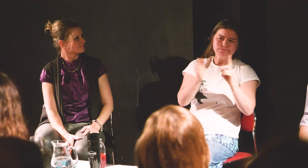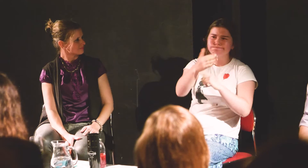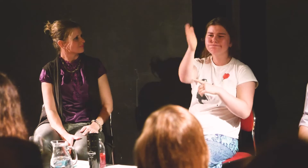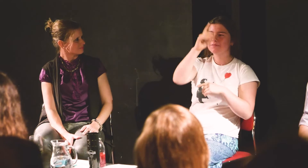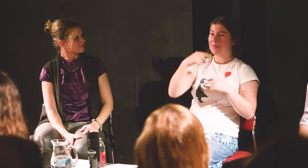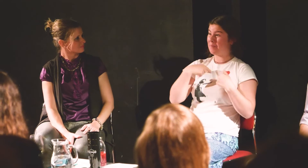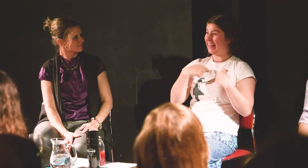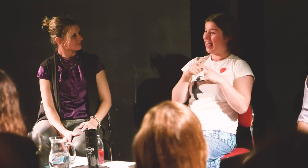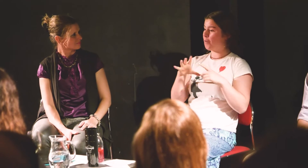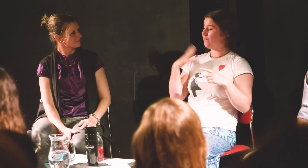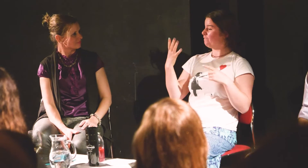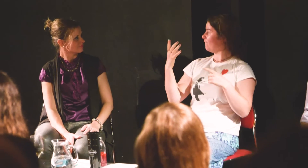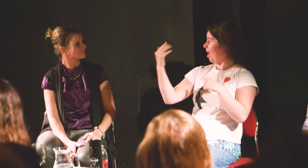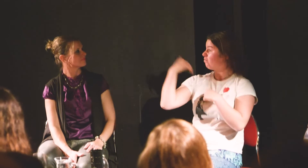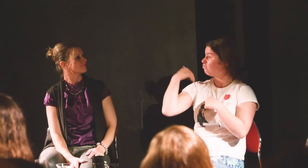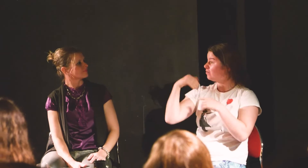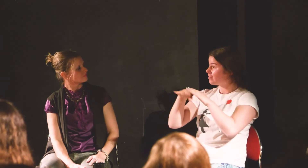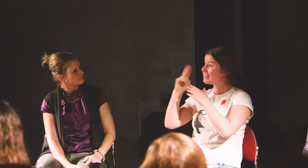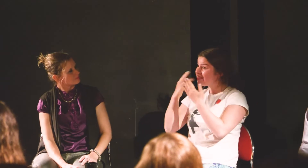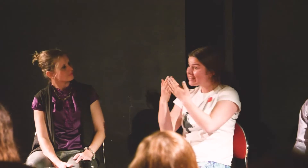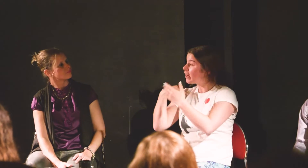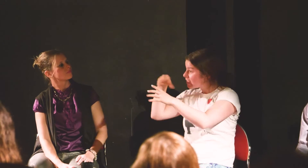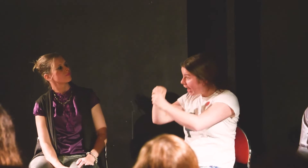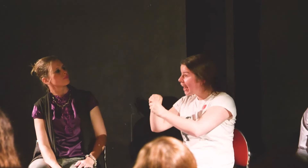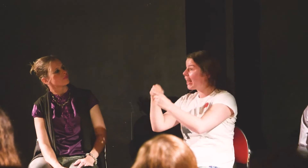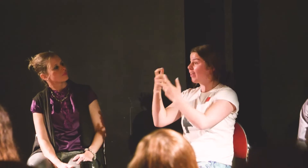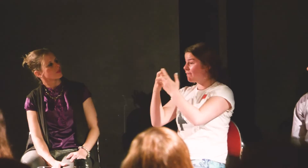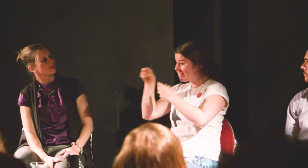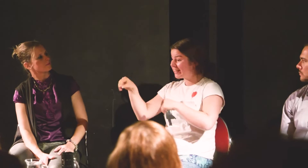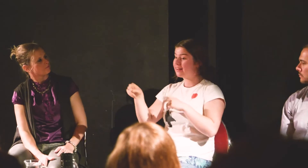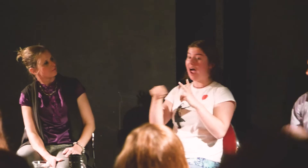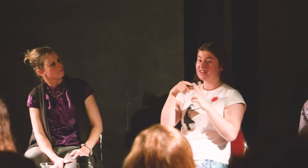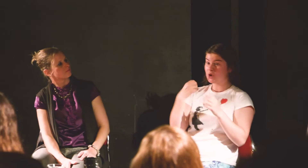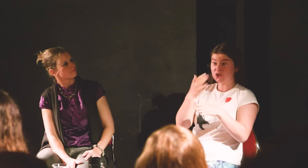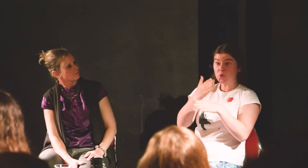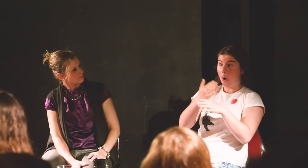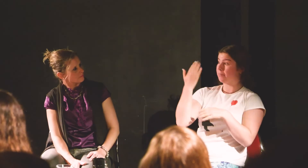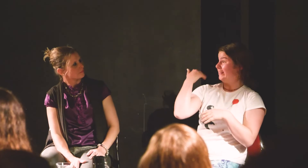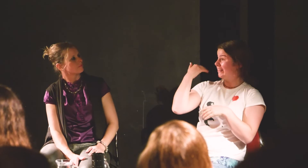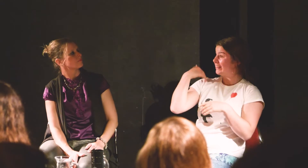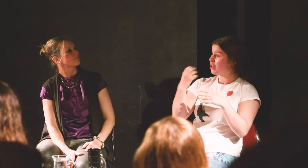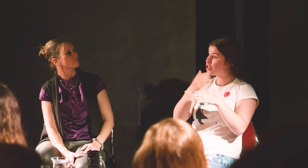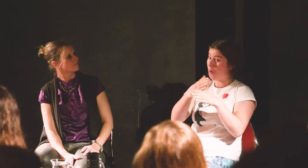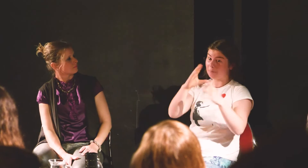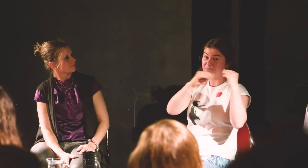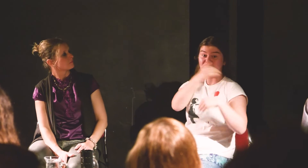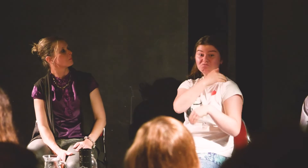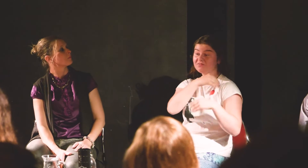feel like Tony's story, a lot of hard work. But for me to get into that university course I felt like was